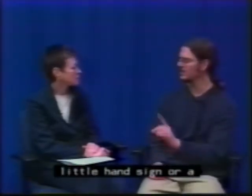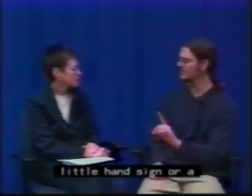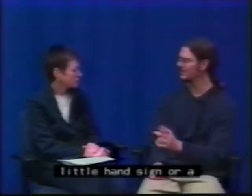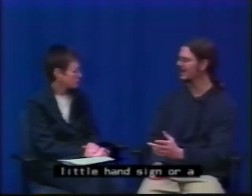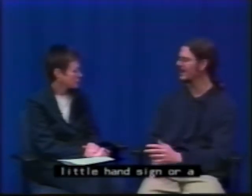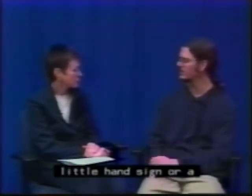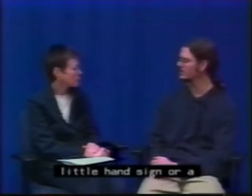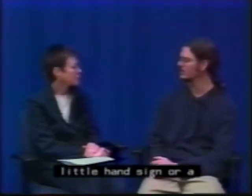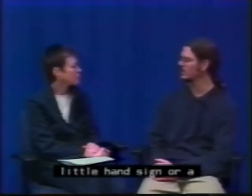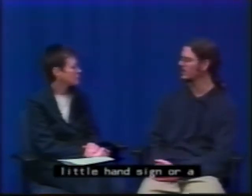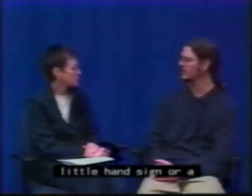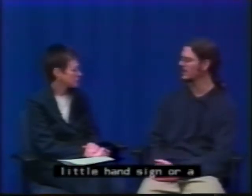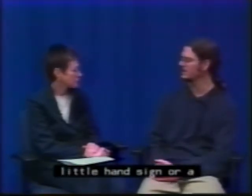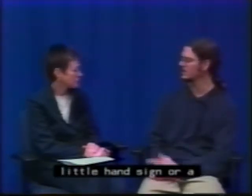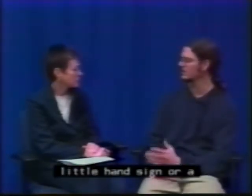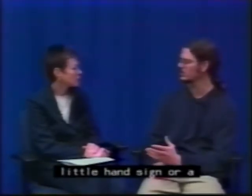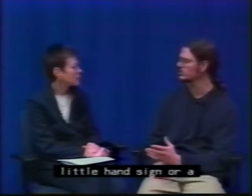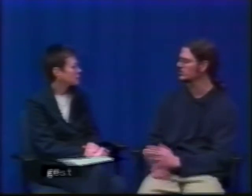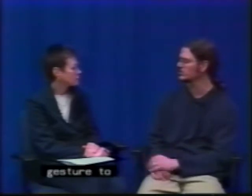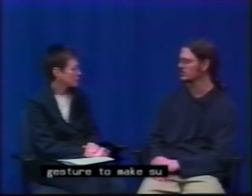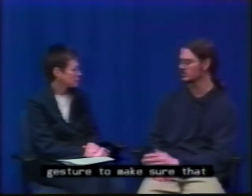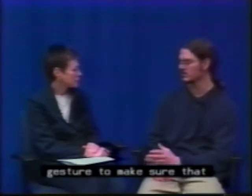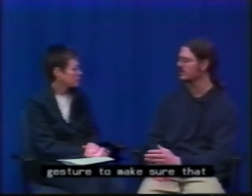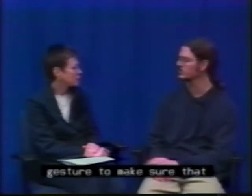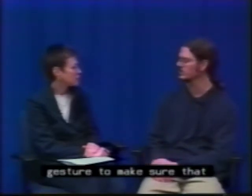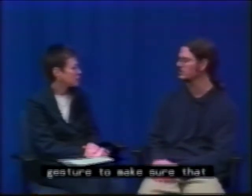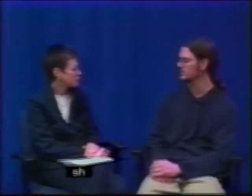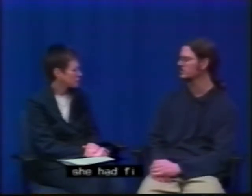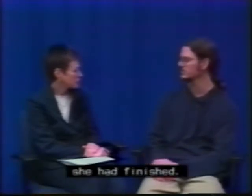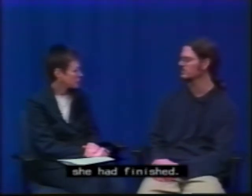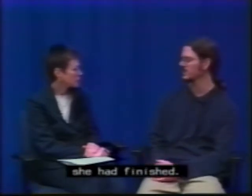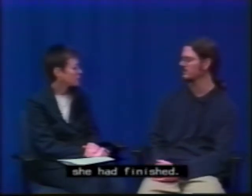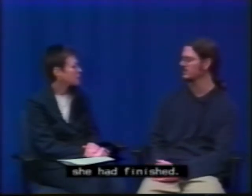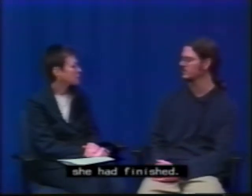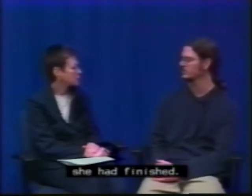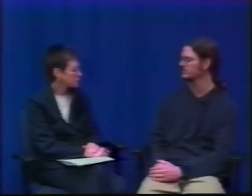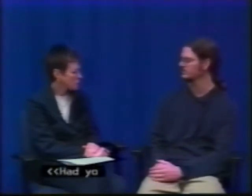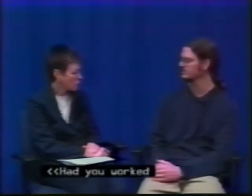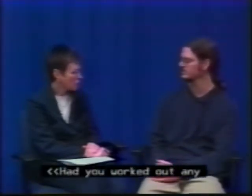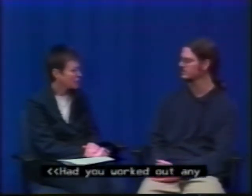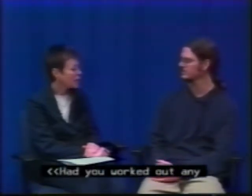had a little hand sign or a gesture to make sure that she had finished. All right.